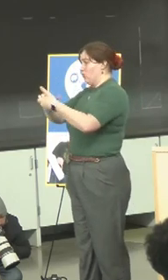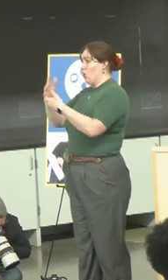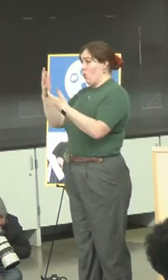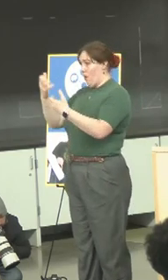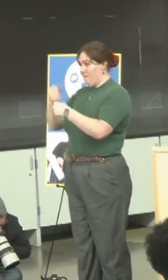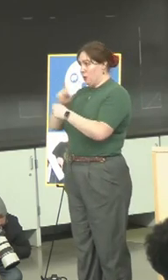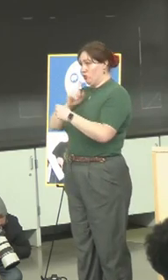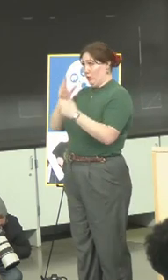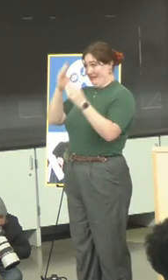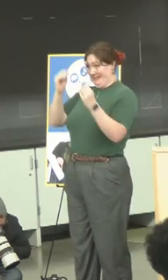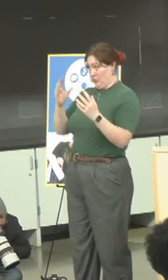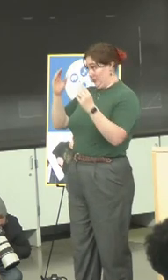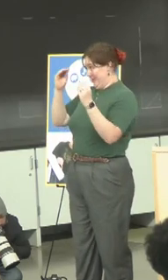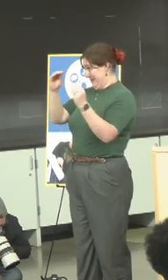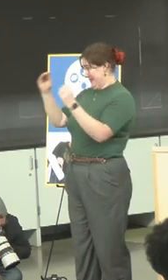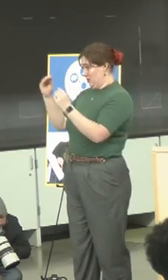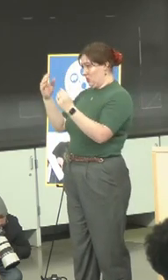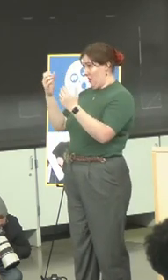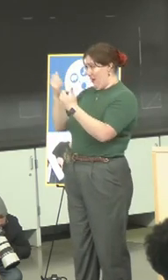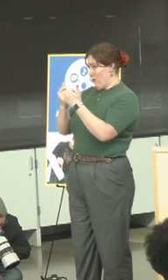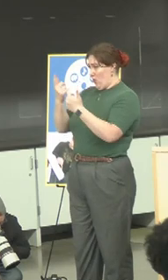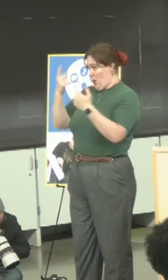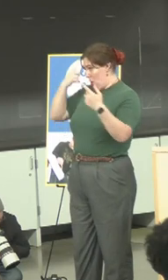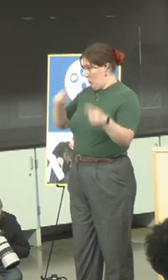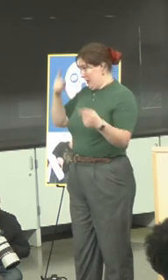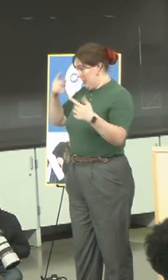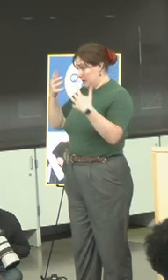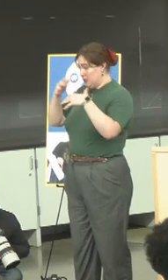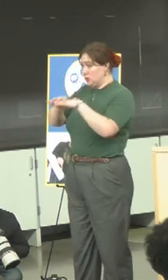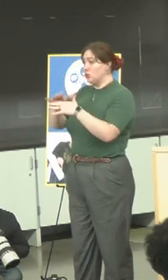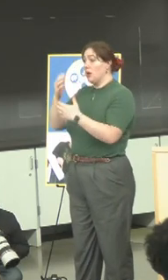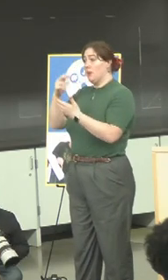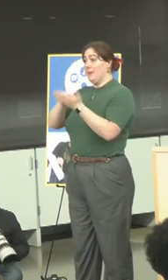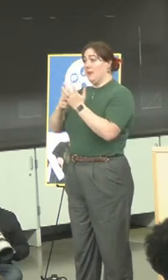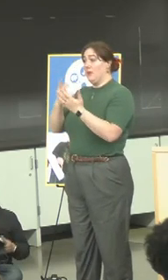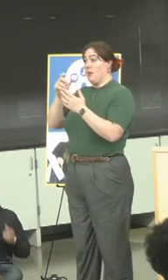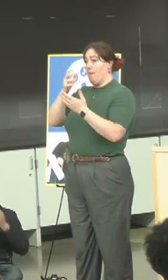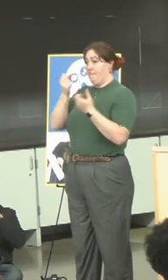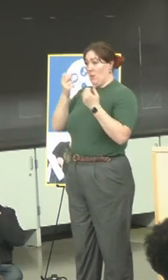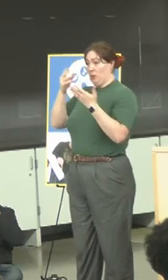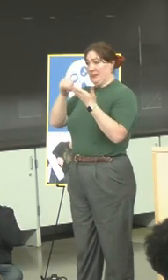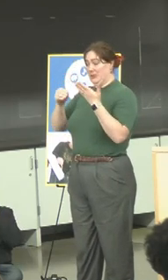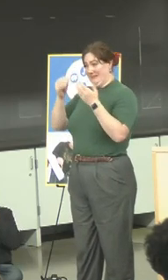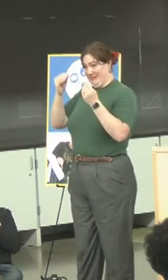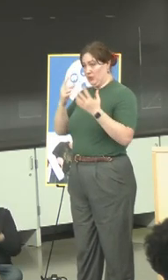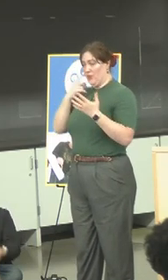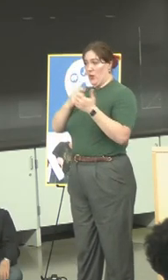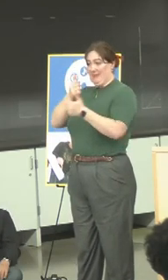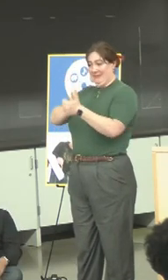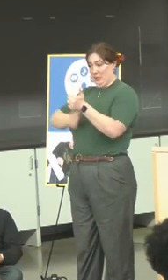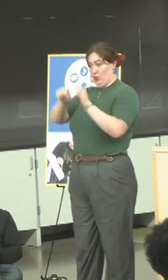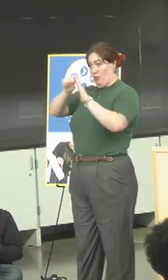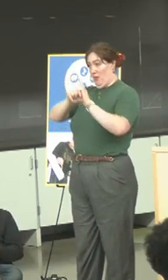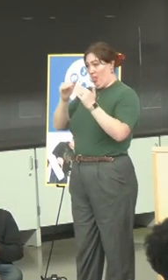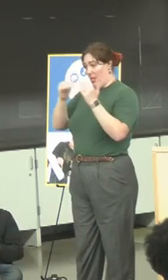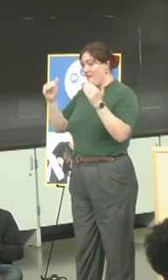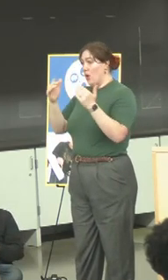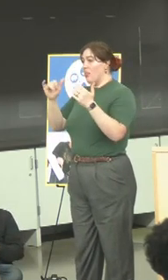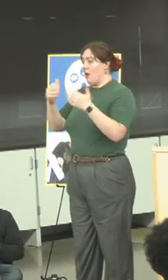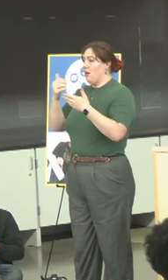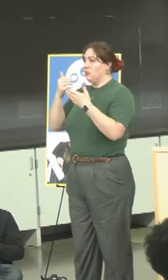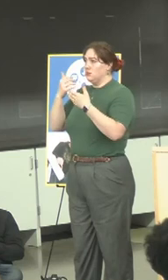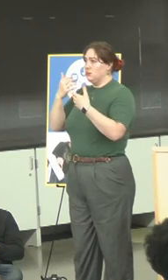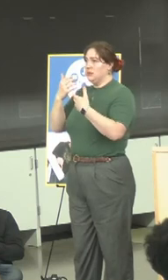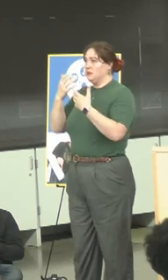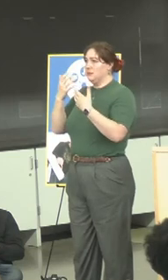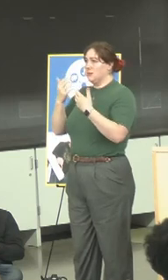teaching. And so some of the things we've talked about, having multiple teachers per grade level, actually facilitates that inclusion. So you can have both supports